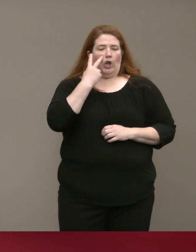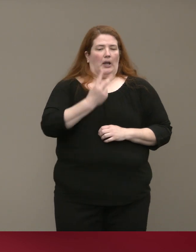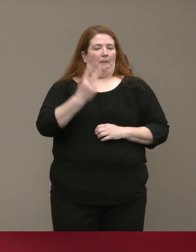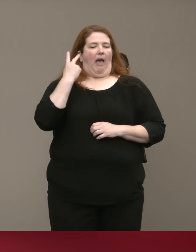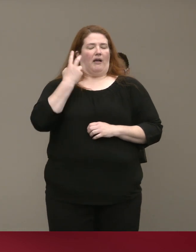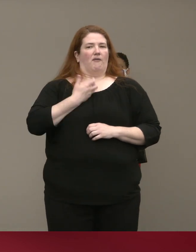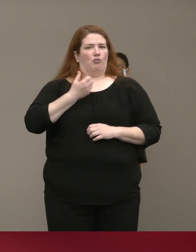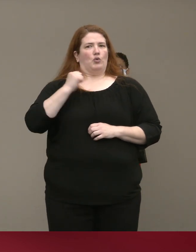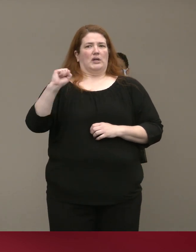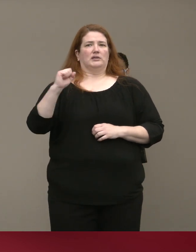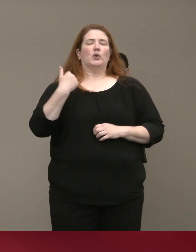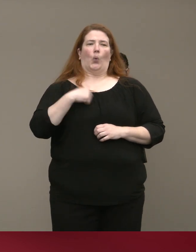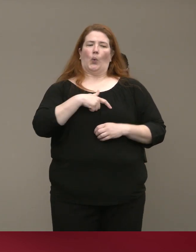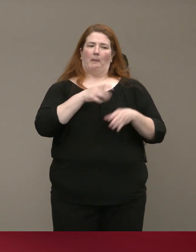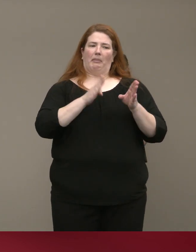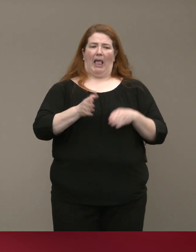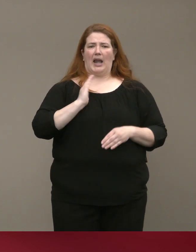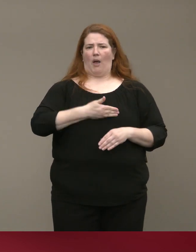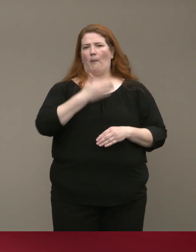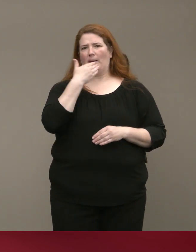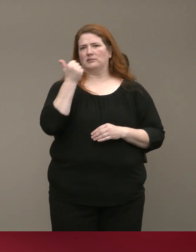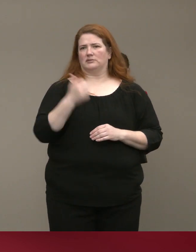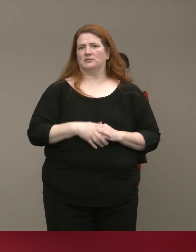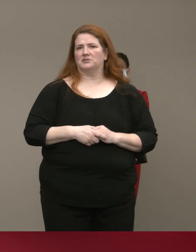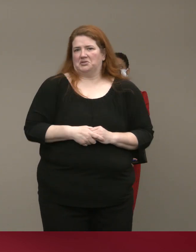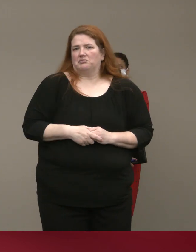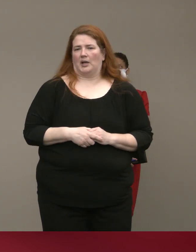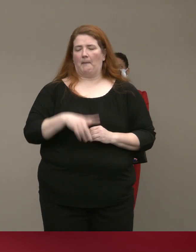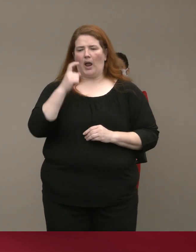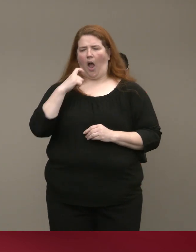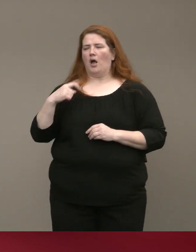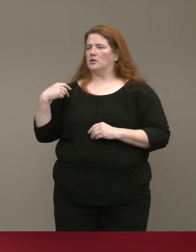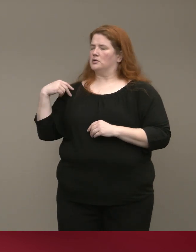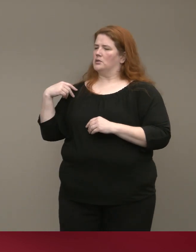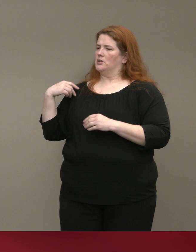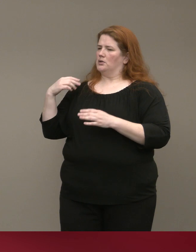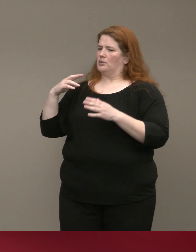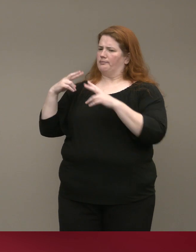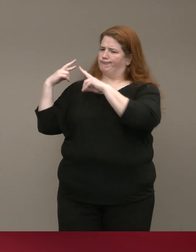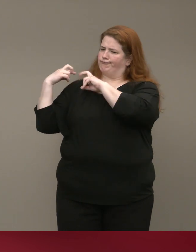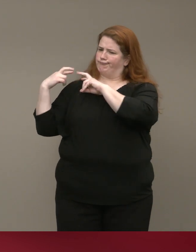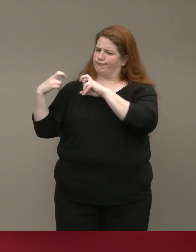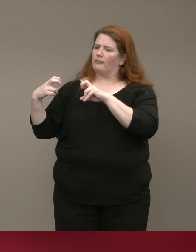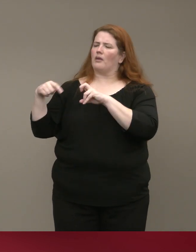think we've implemented the best plan that we can. And of course, the mayor's